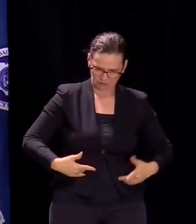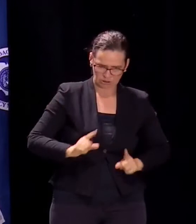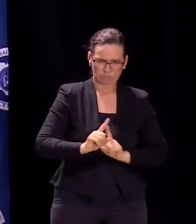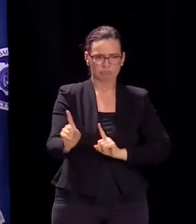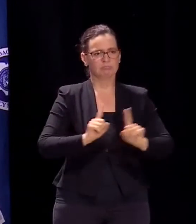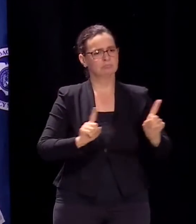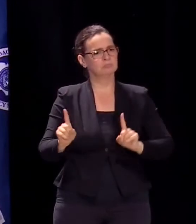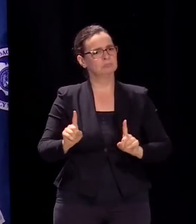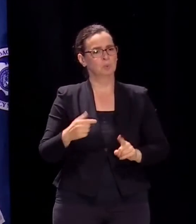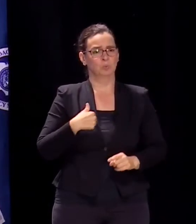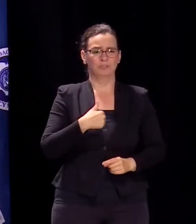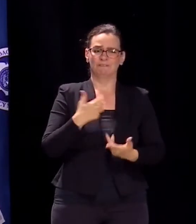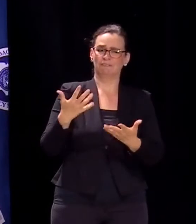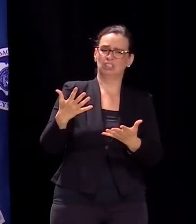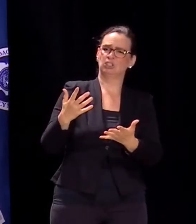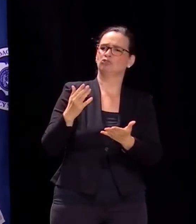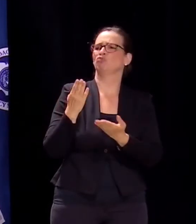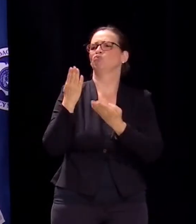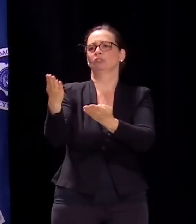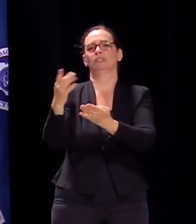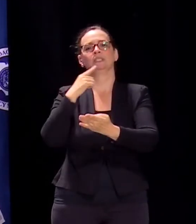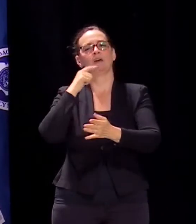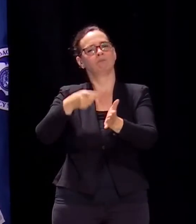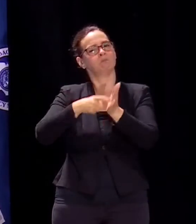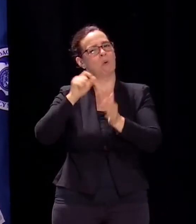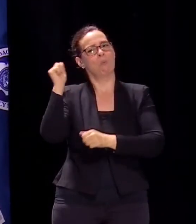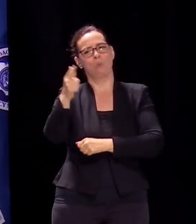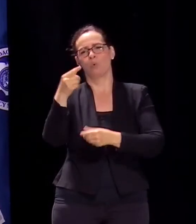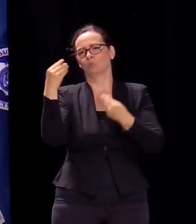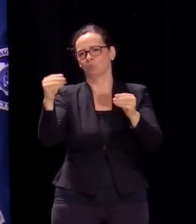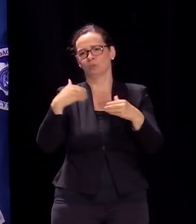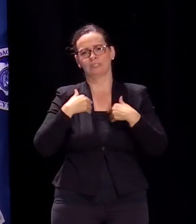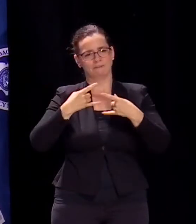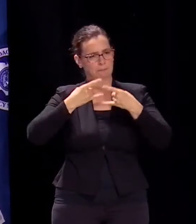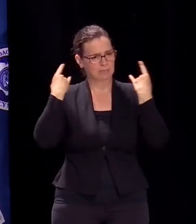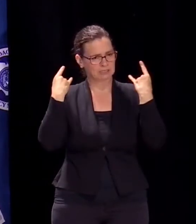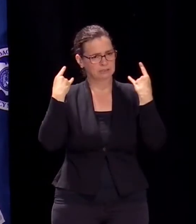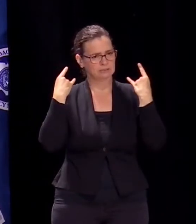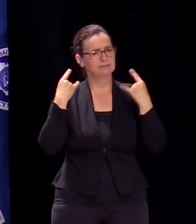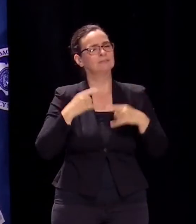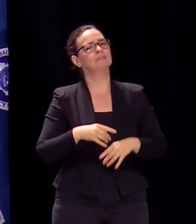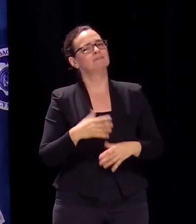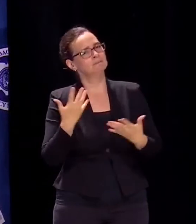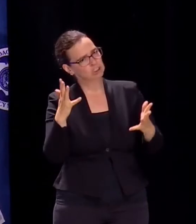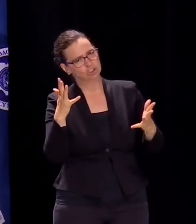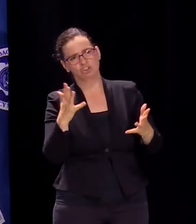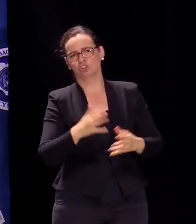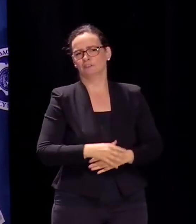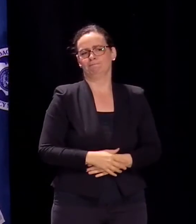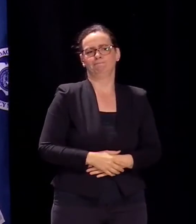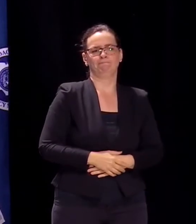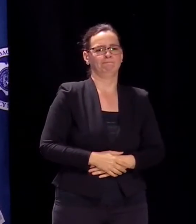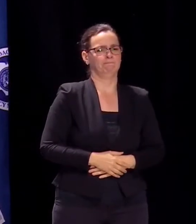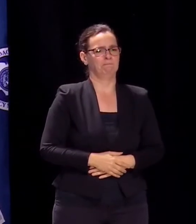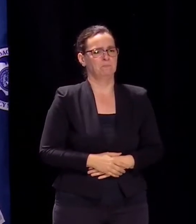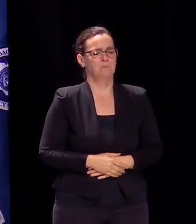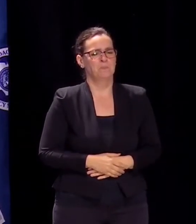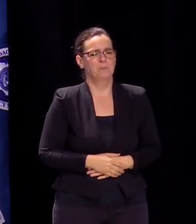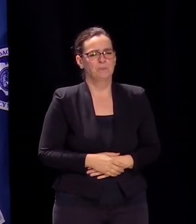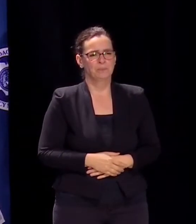proper notice, and we're going to take that very seriously. And when people can specifically